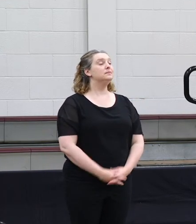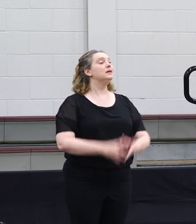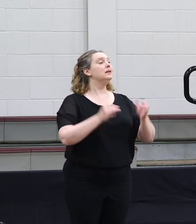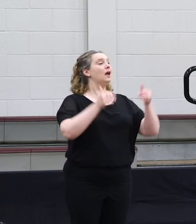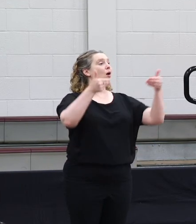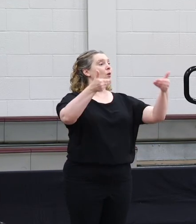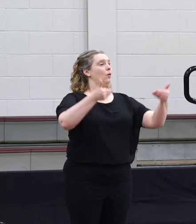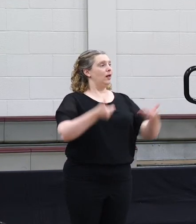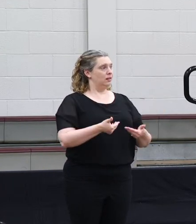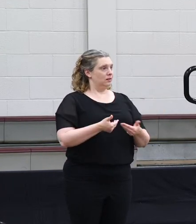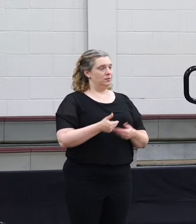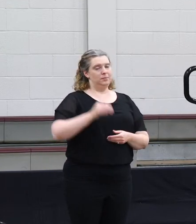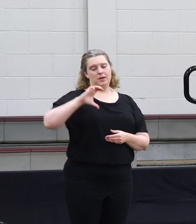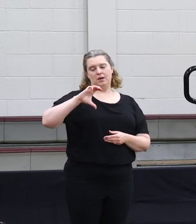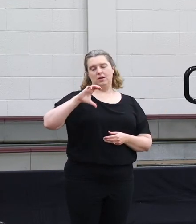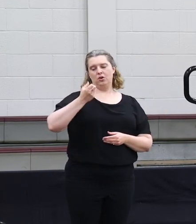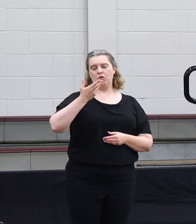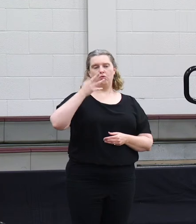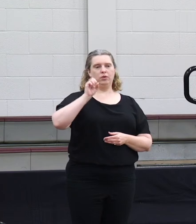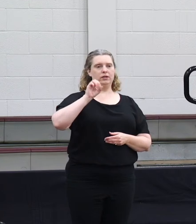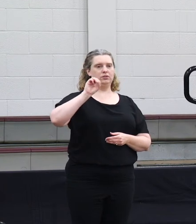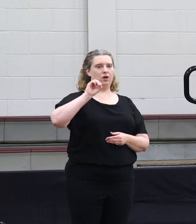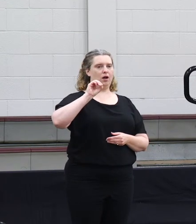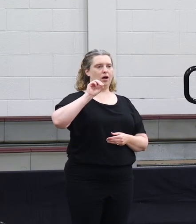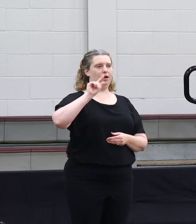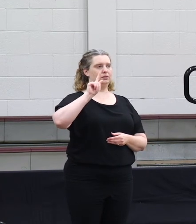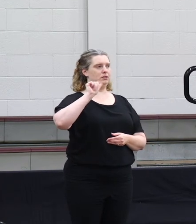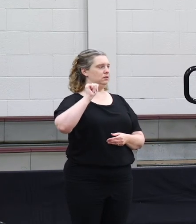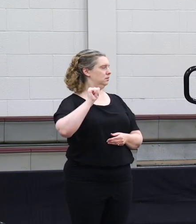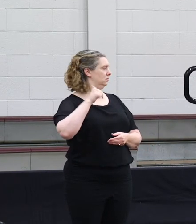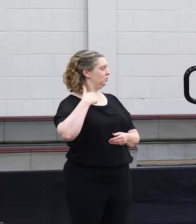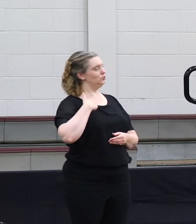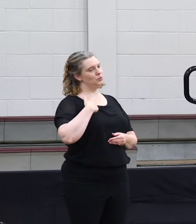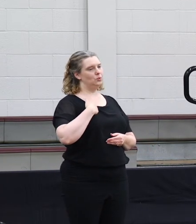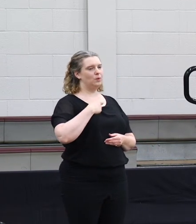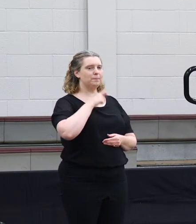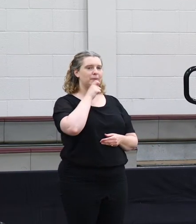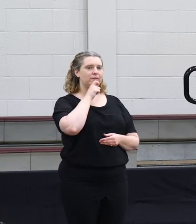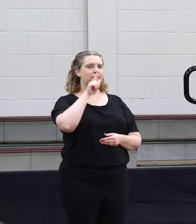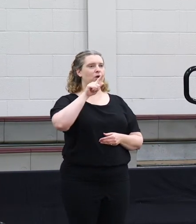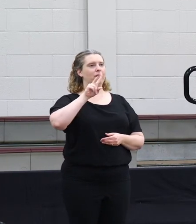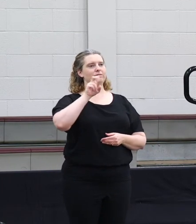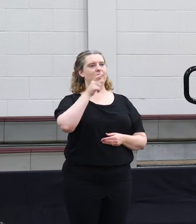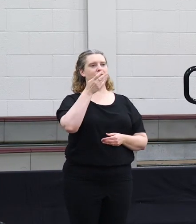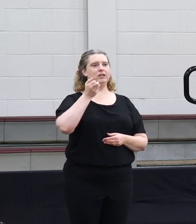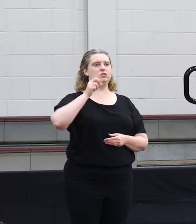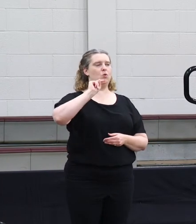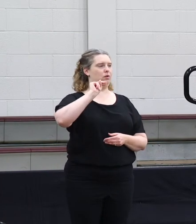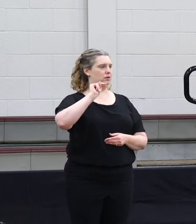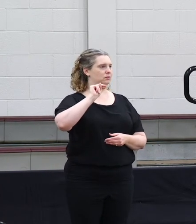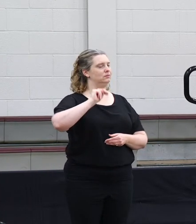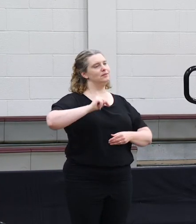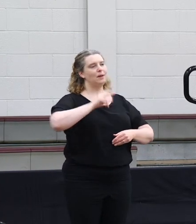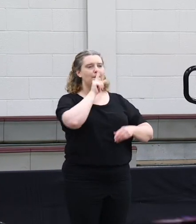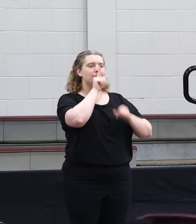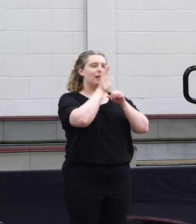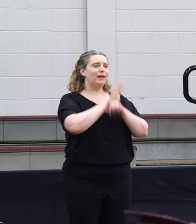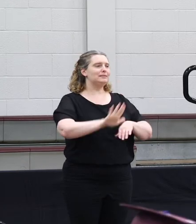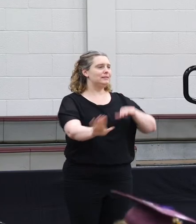Please welcome Chris Osich to the microphone to deliver his valedictory address, Blessings in Disguise.